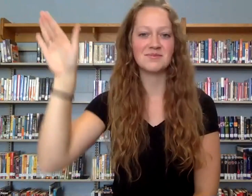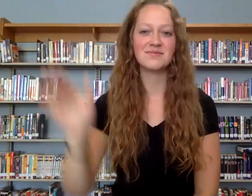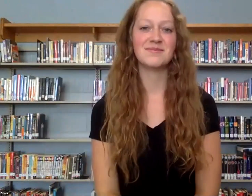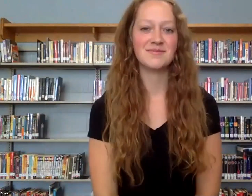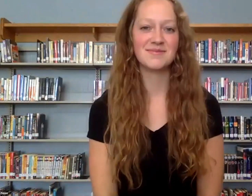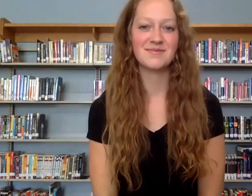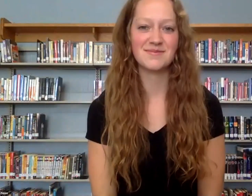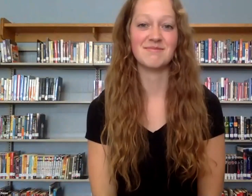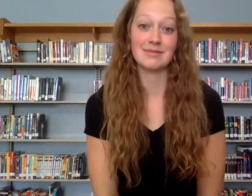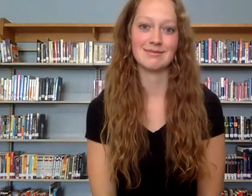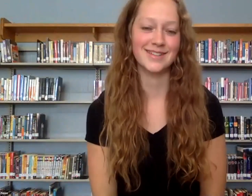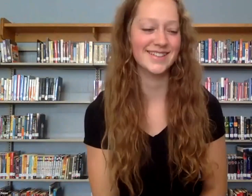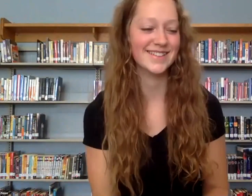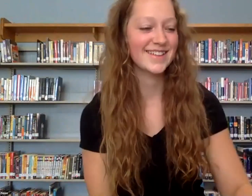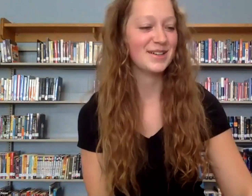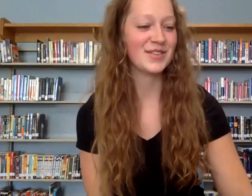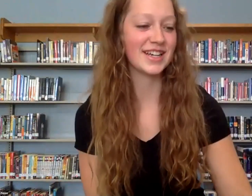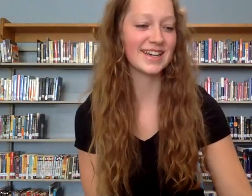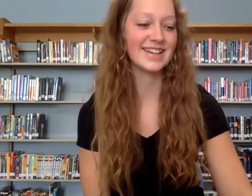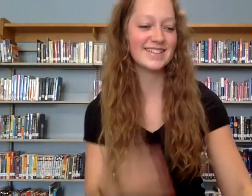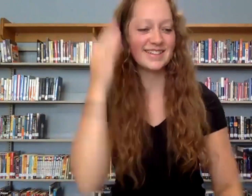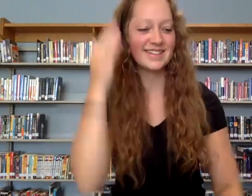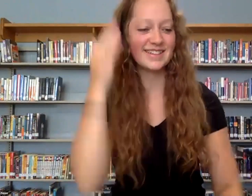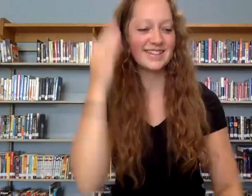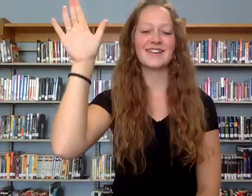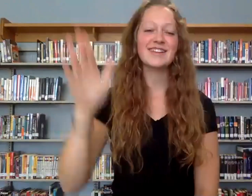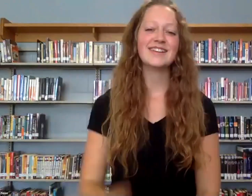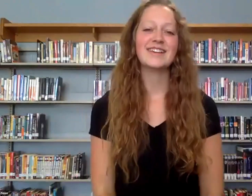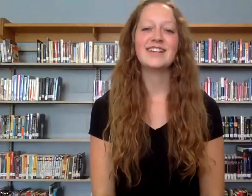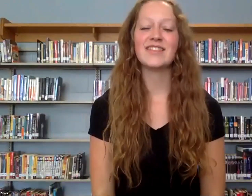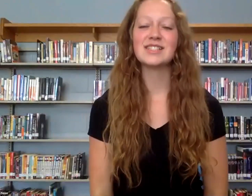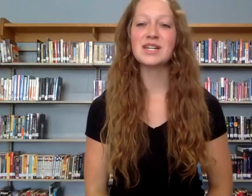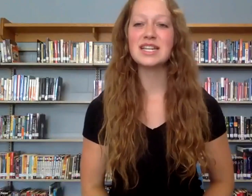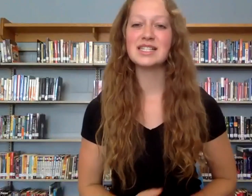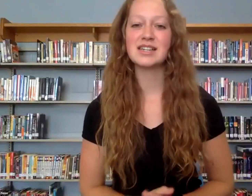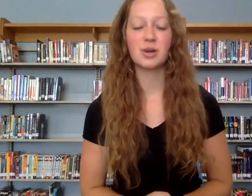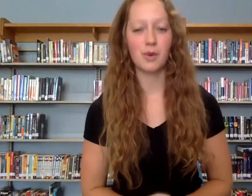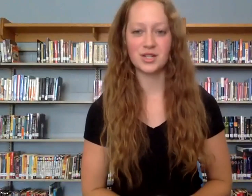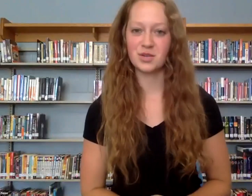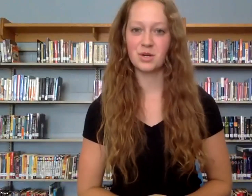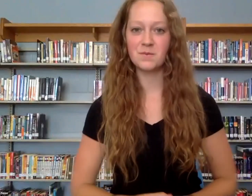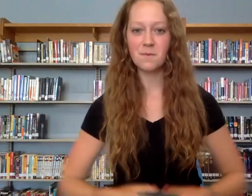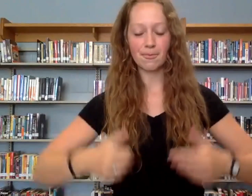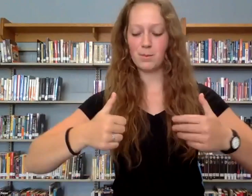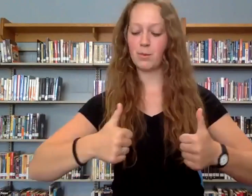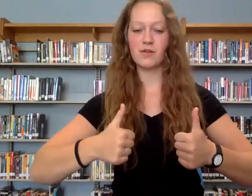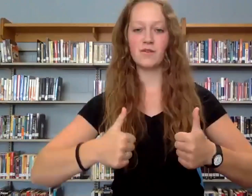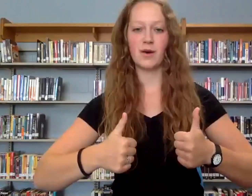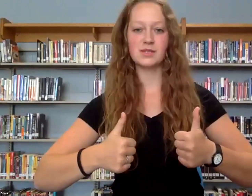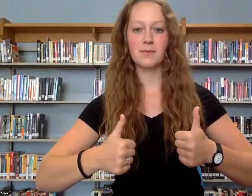I don't know. Very good. No, don't know. Now this one is a good question word. You put both of your thumbs up.